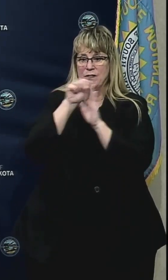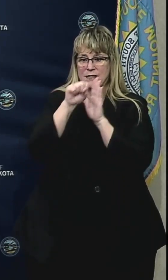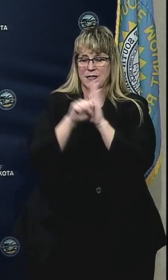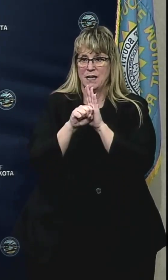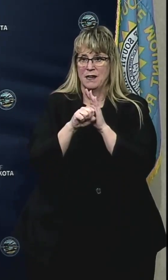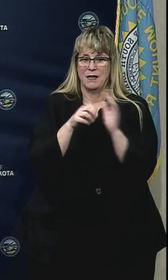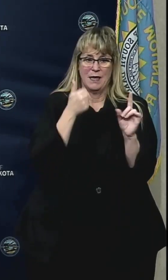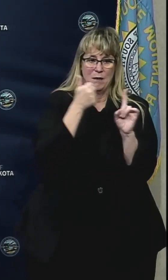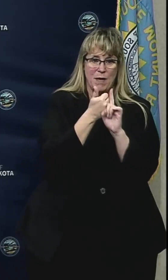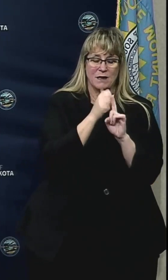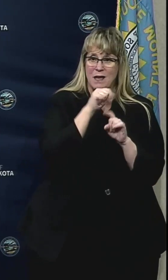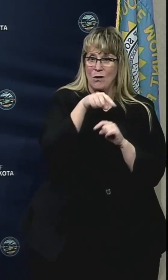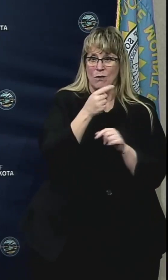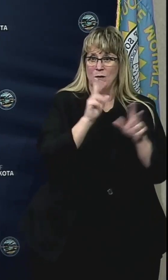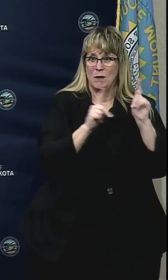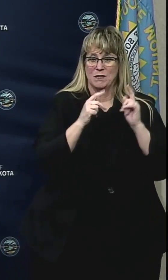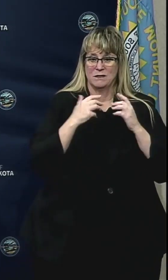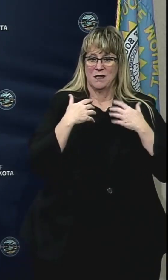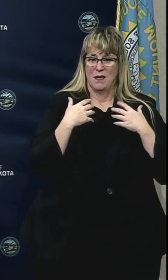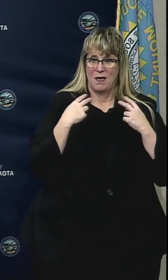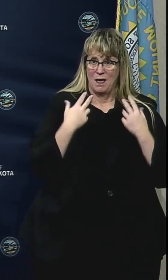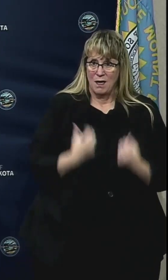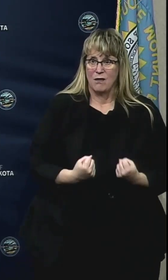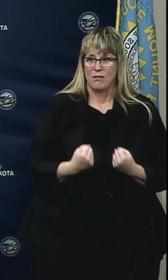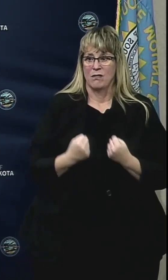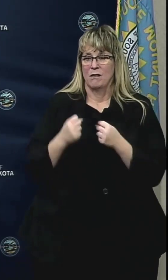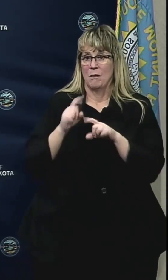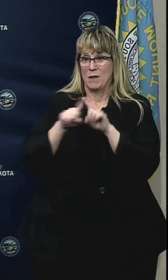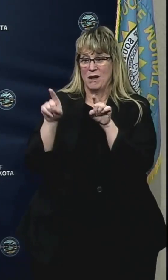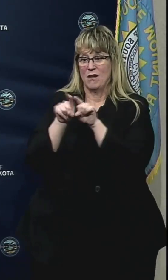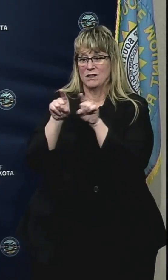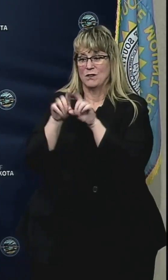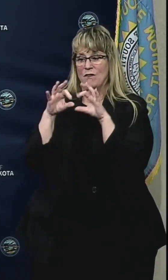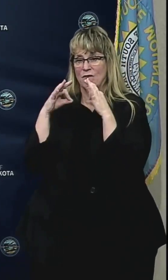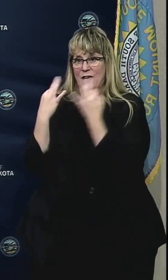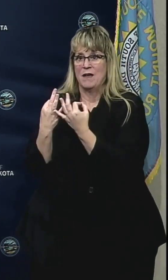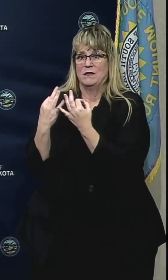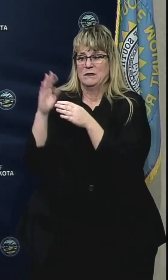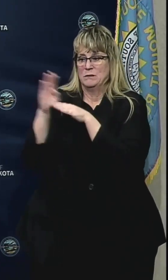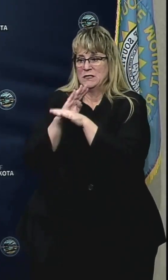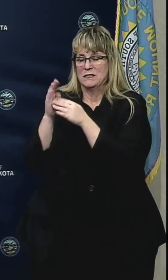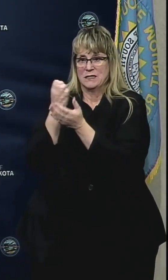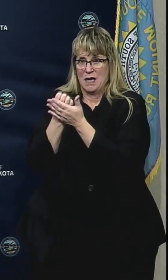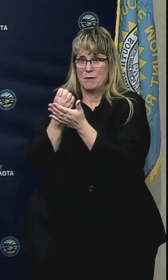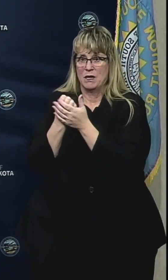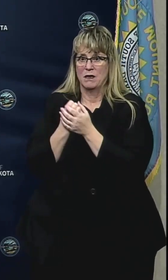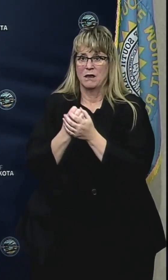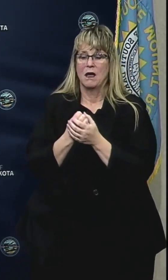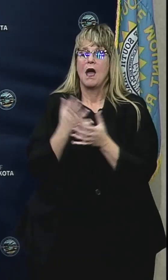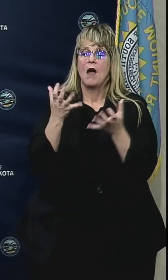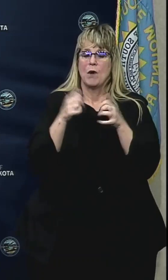not just people's health, but also our families, our businesses, and our economy. I want you to go to